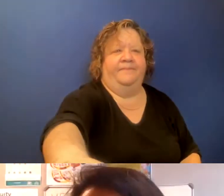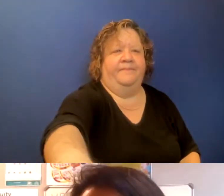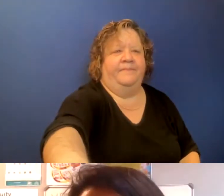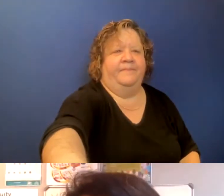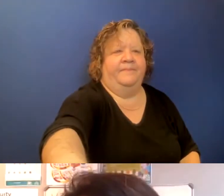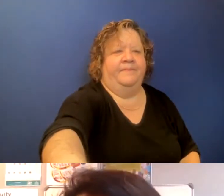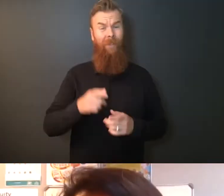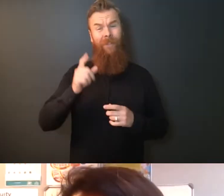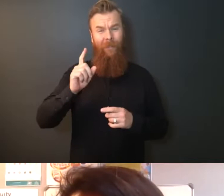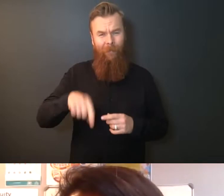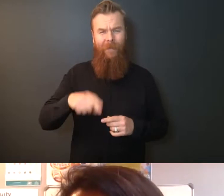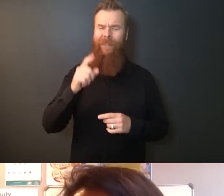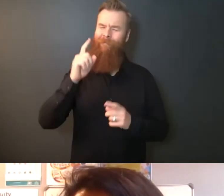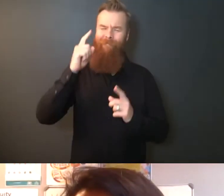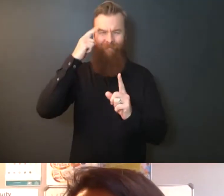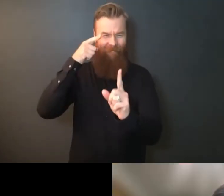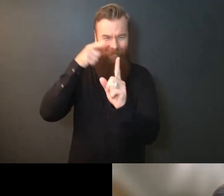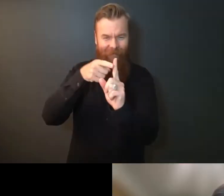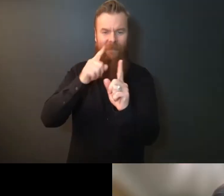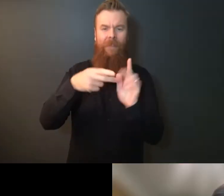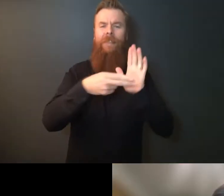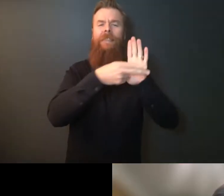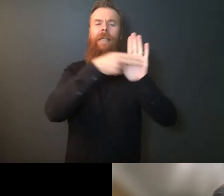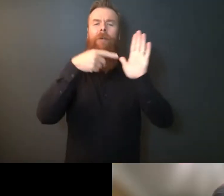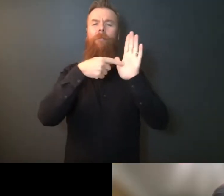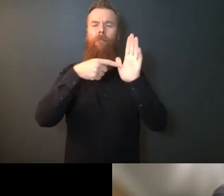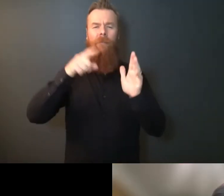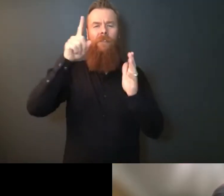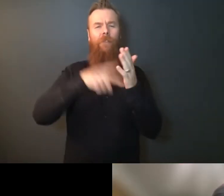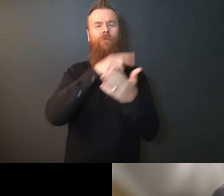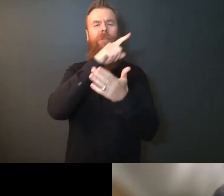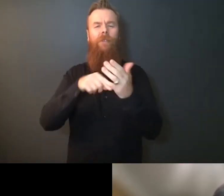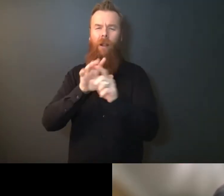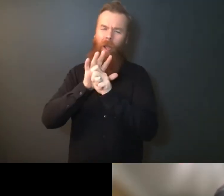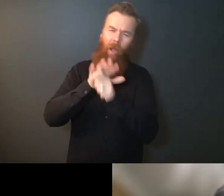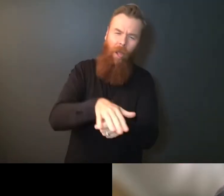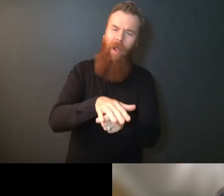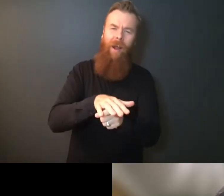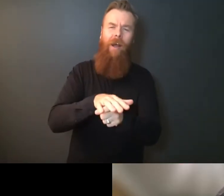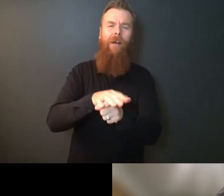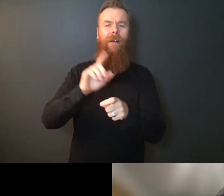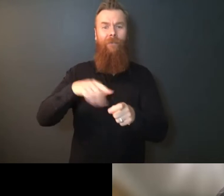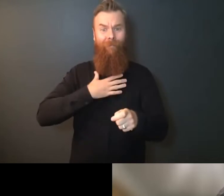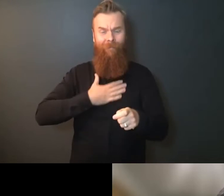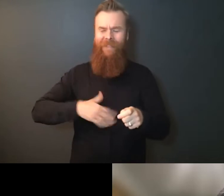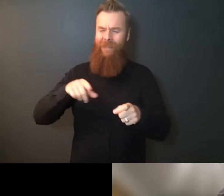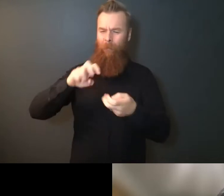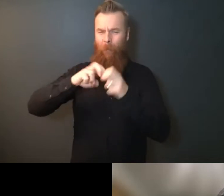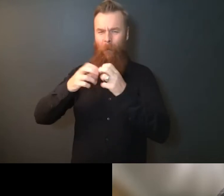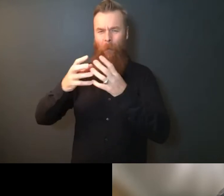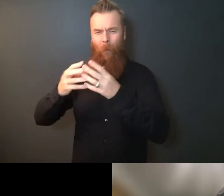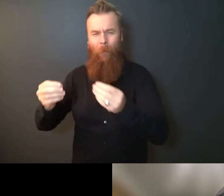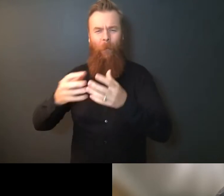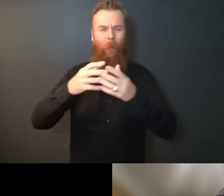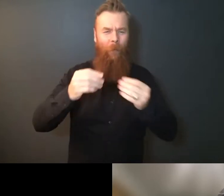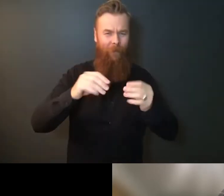and integrated way. It's multifaceted, multi-level, and combines multiple audiences. So I think, I get it.